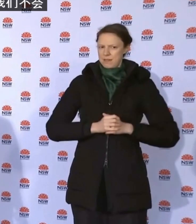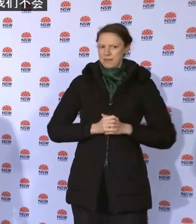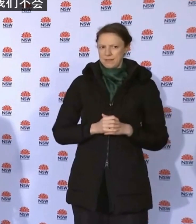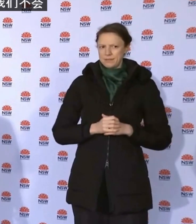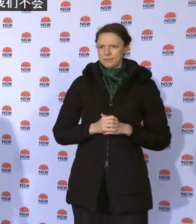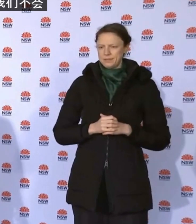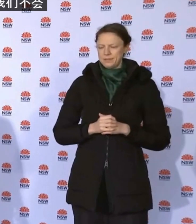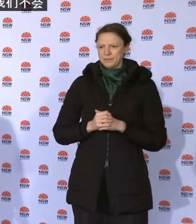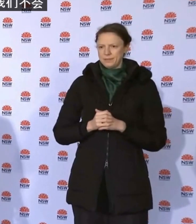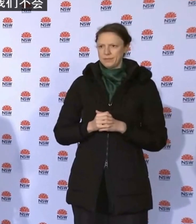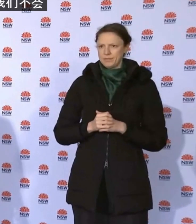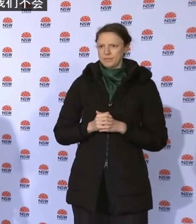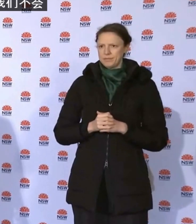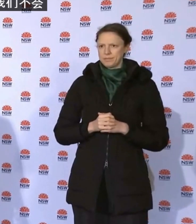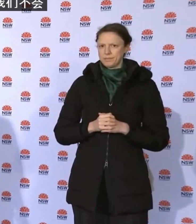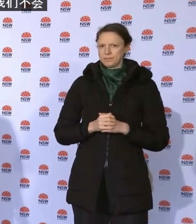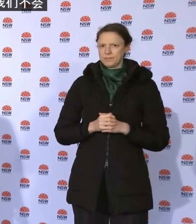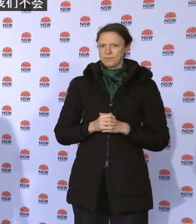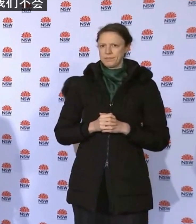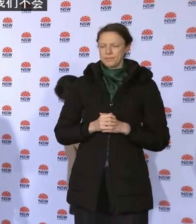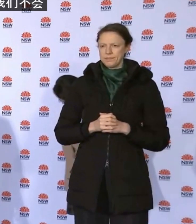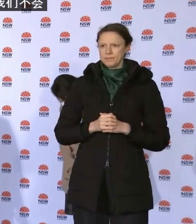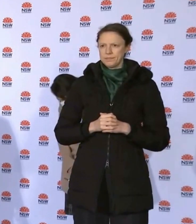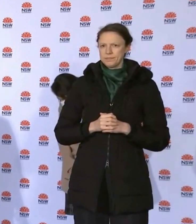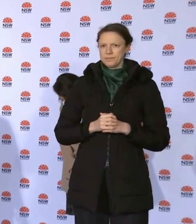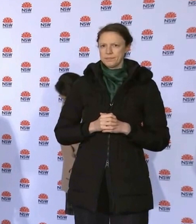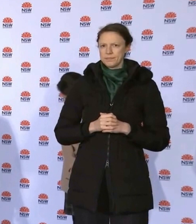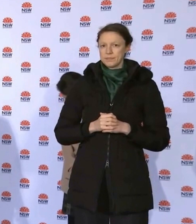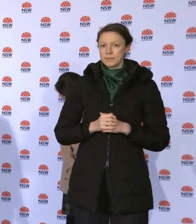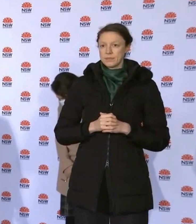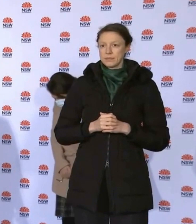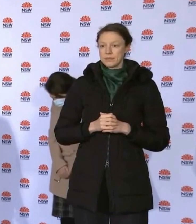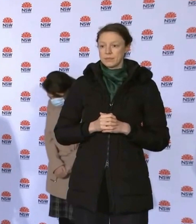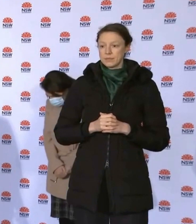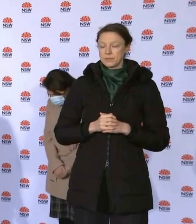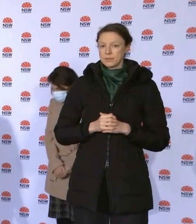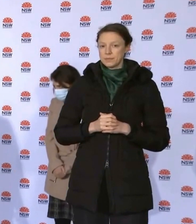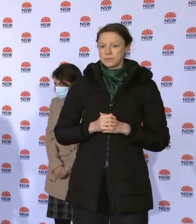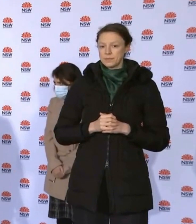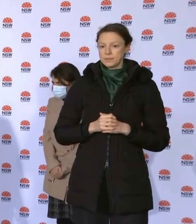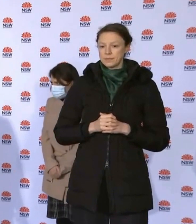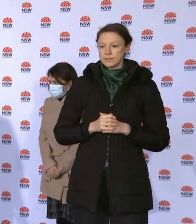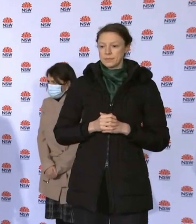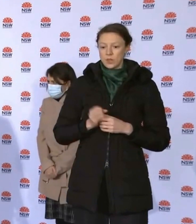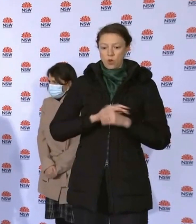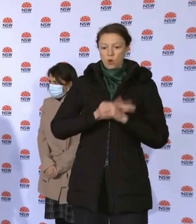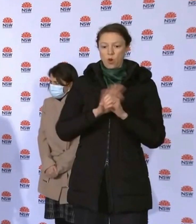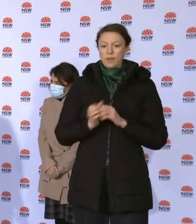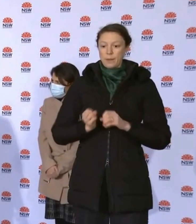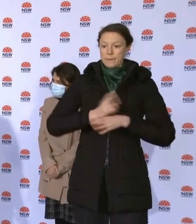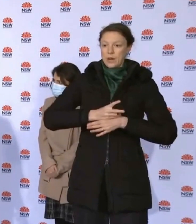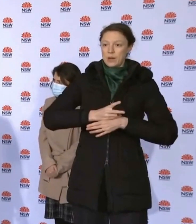vaccine. There is no question that we will not get out of this pandemic